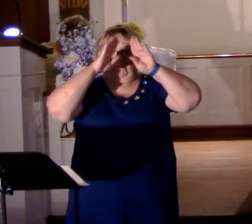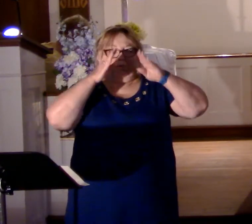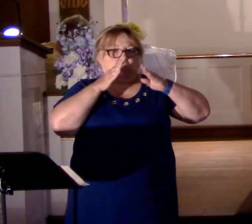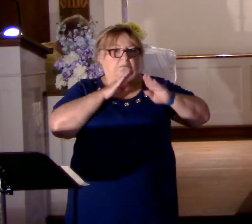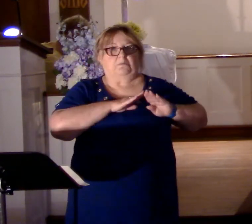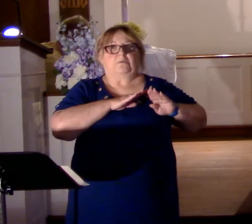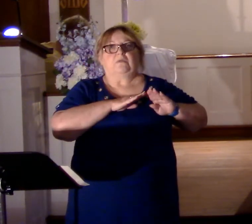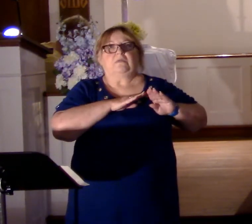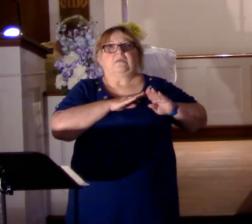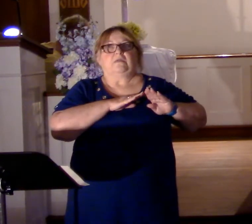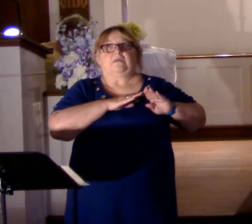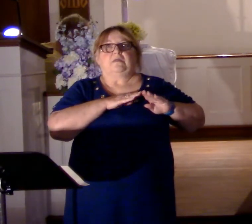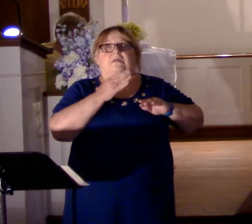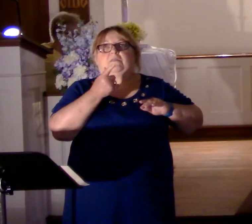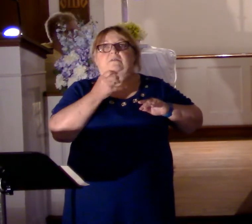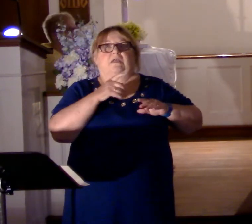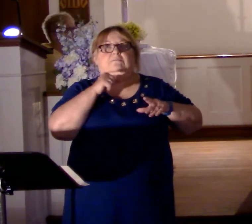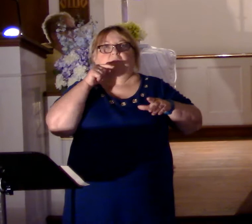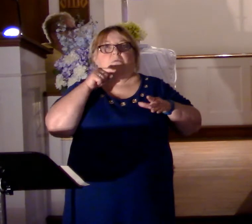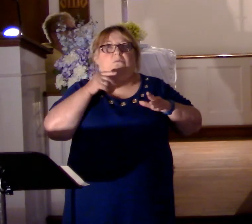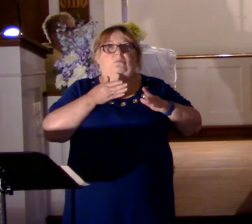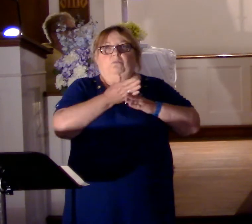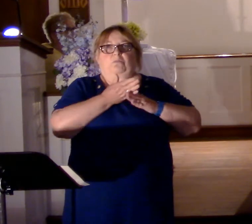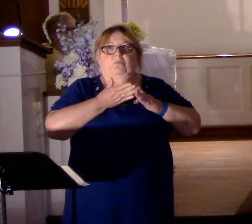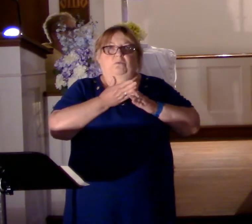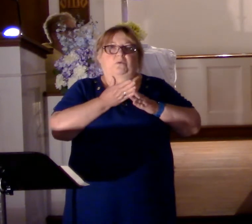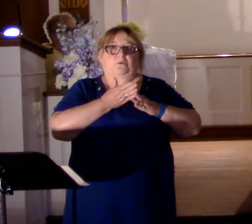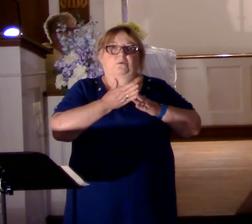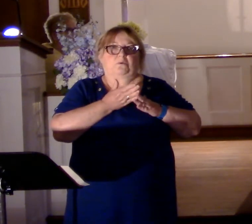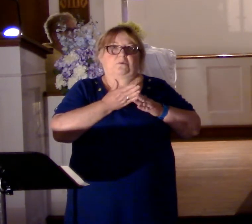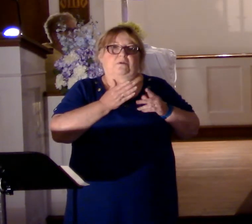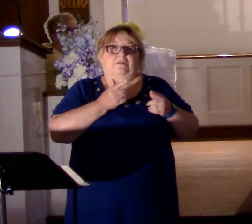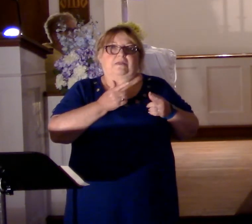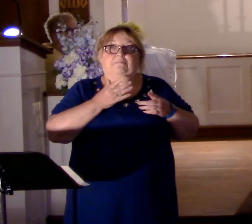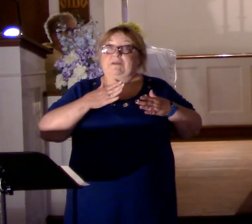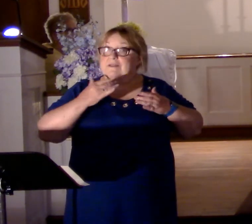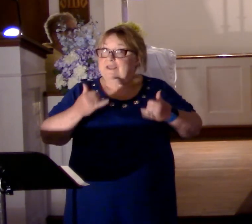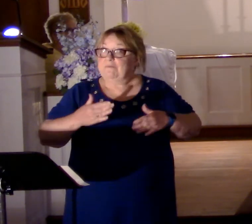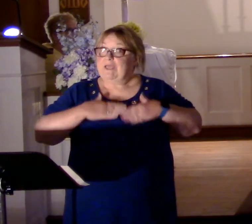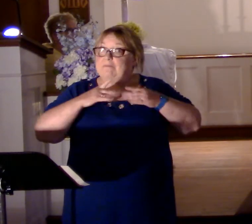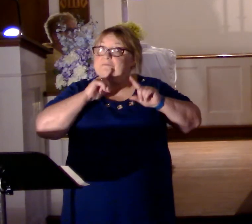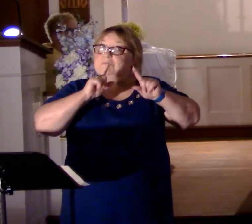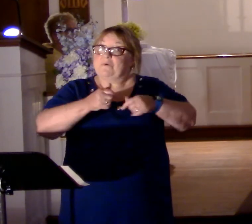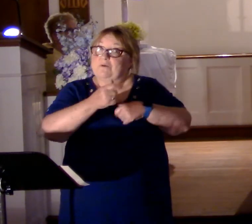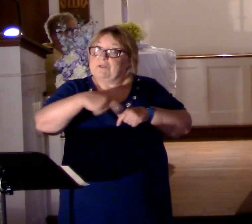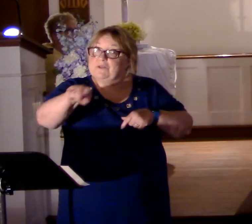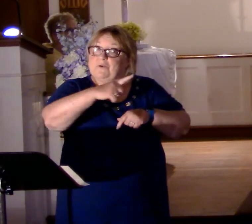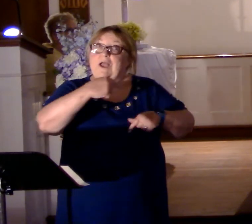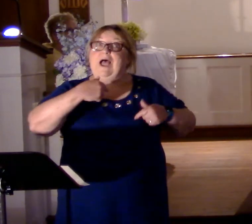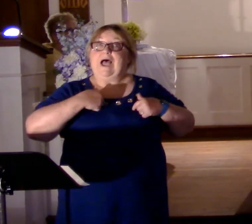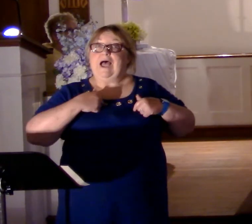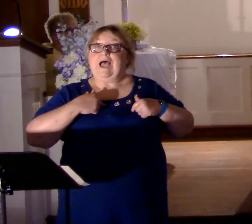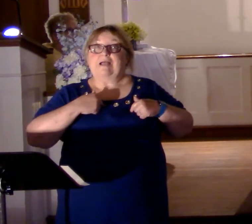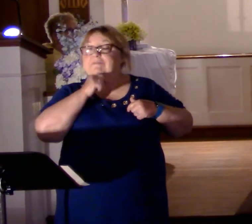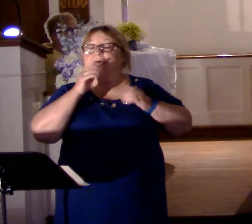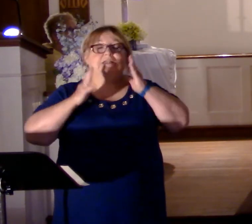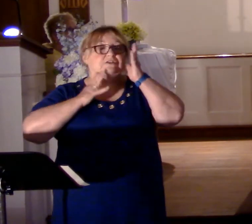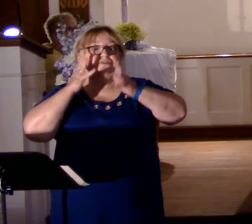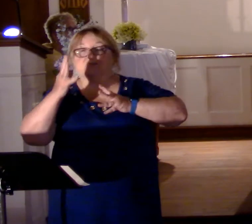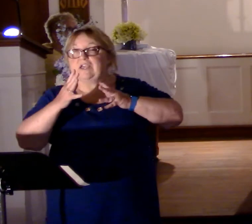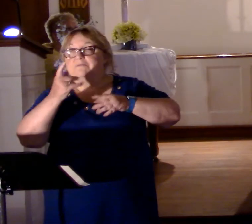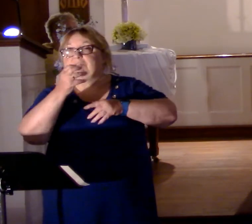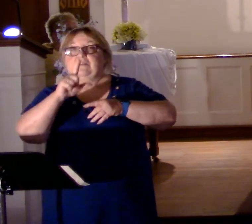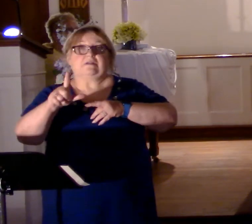the gospel just can't penetrate. But this morning, I'm happy to report with you that I am not ashamed of